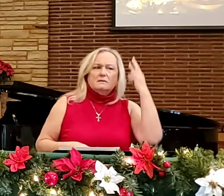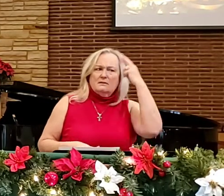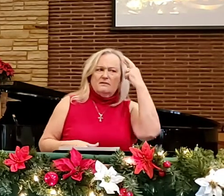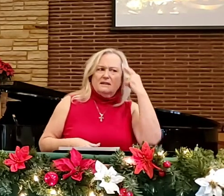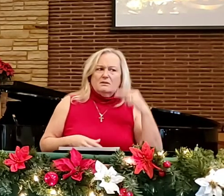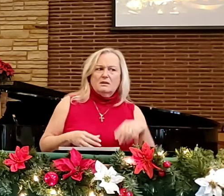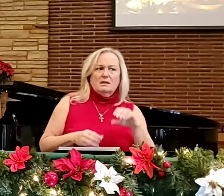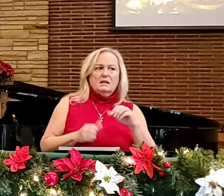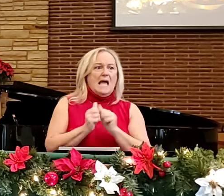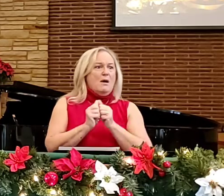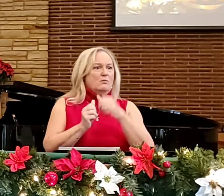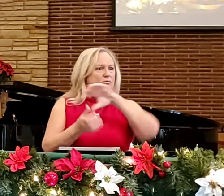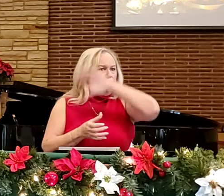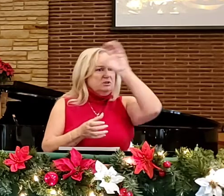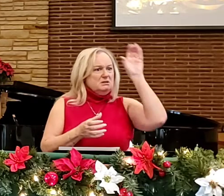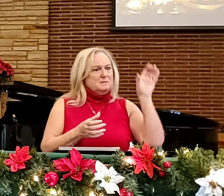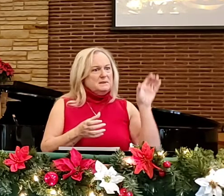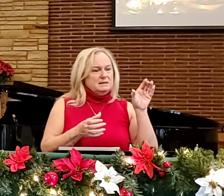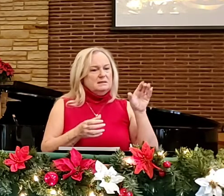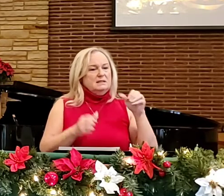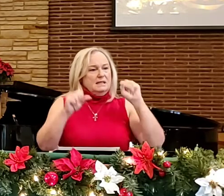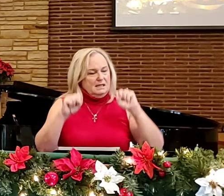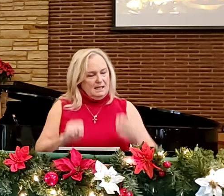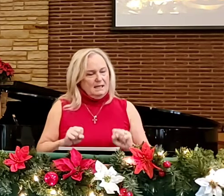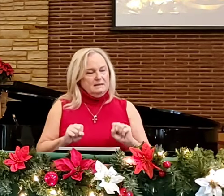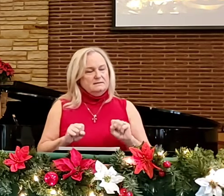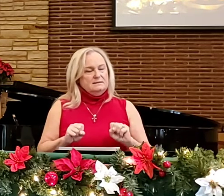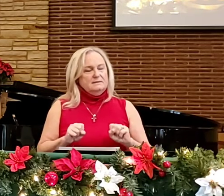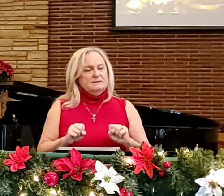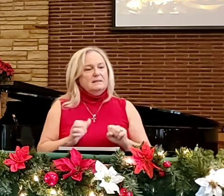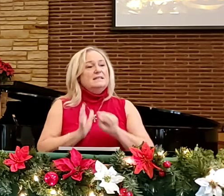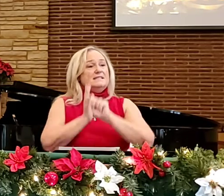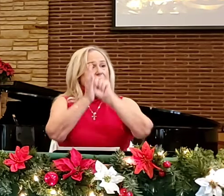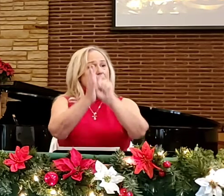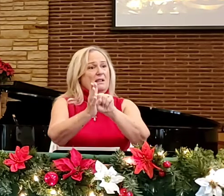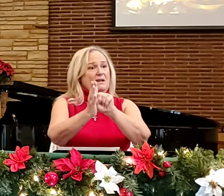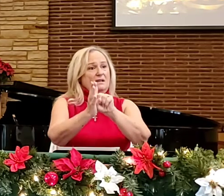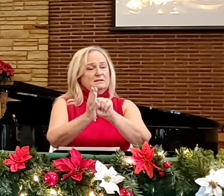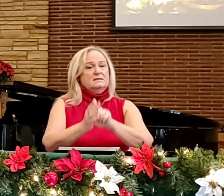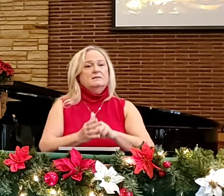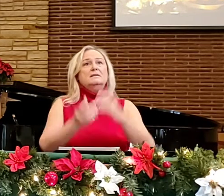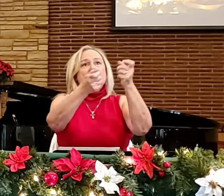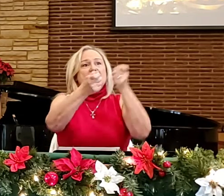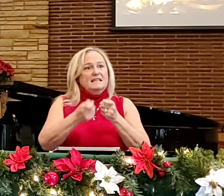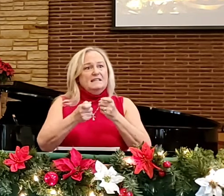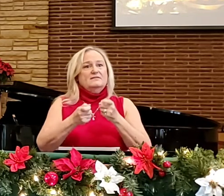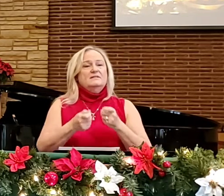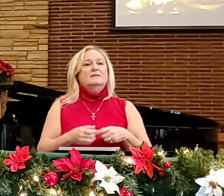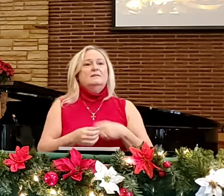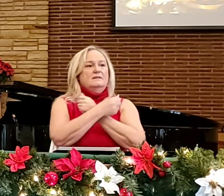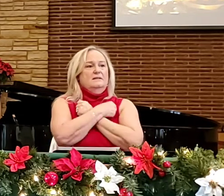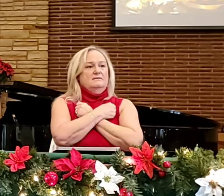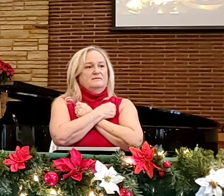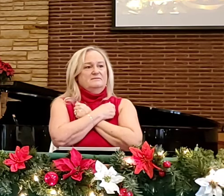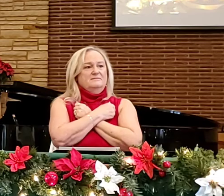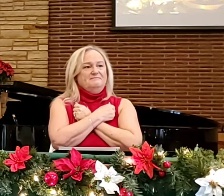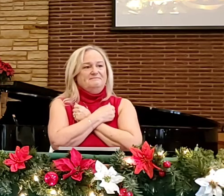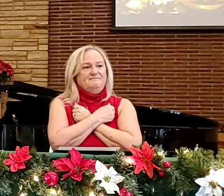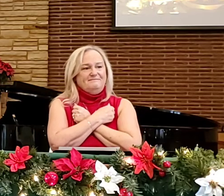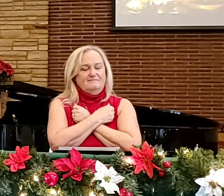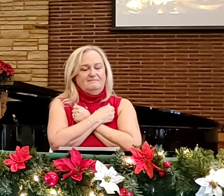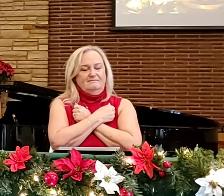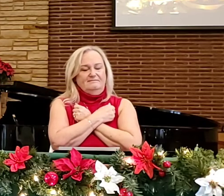how Christmas can symbolize the gift of love.